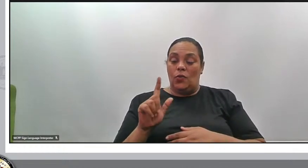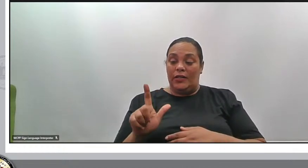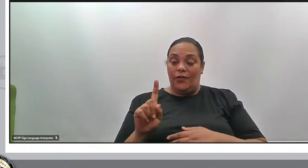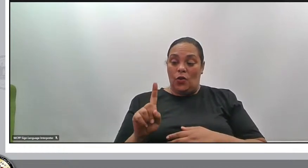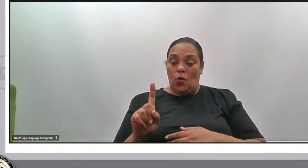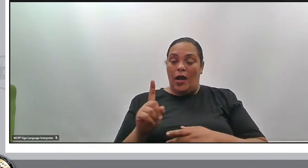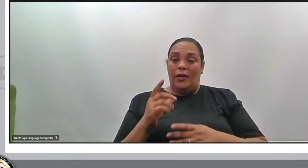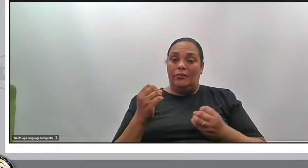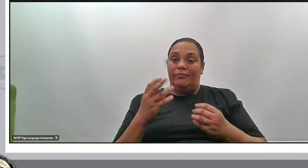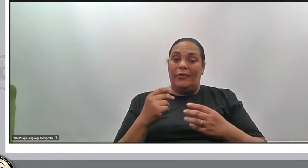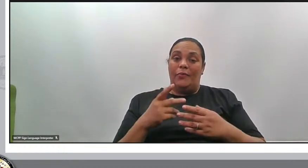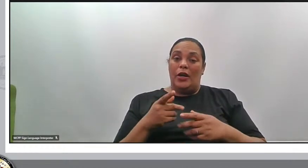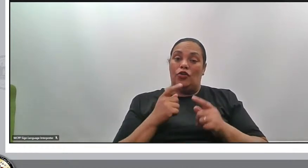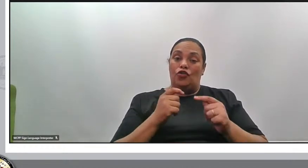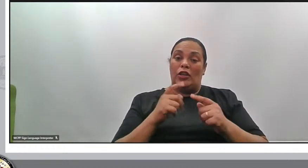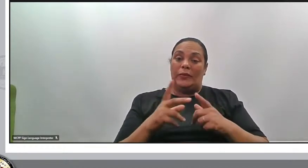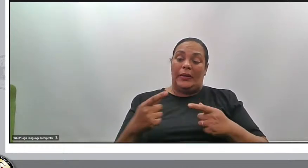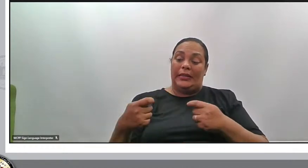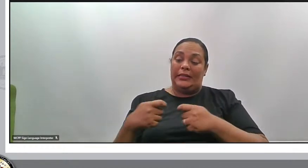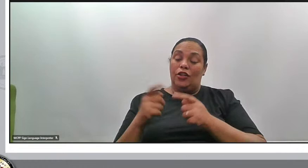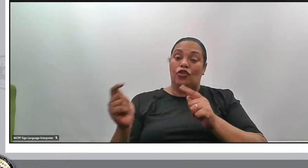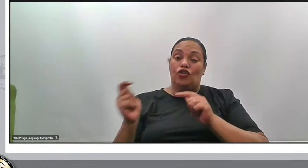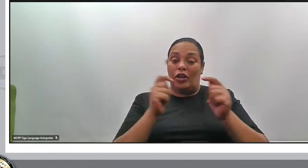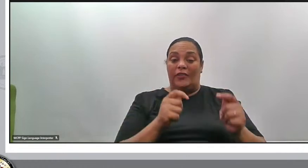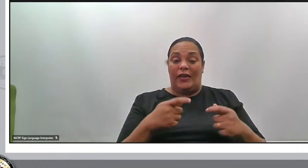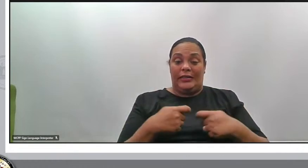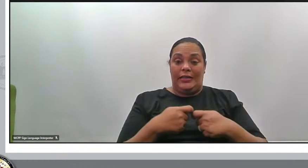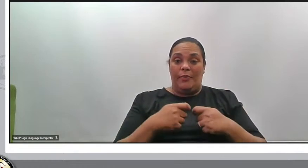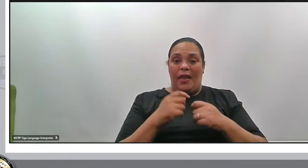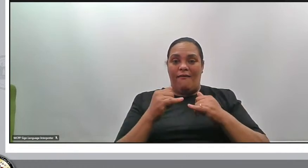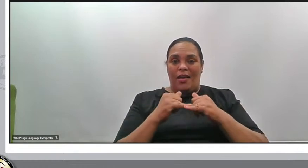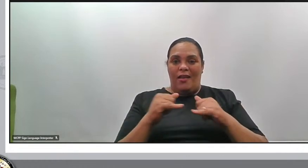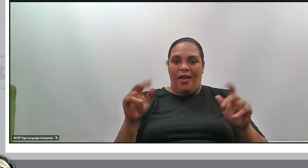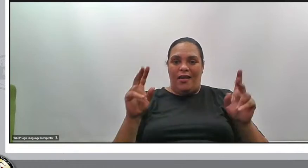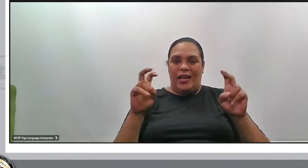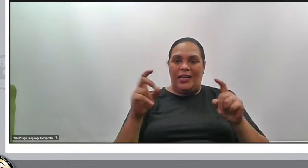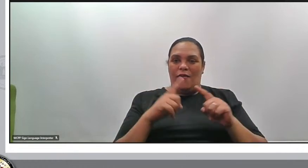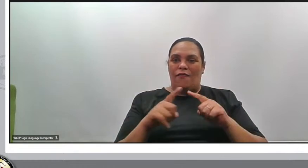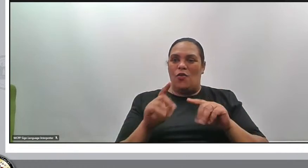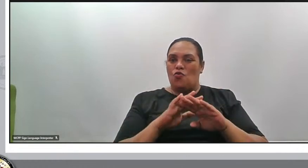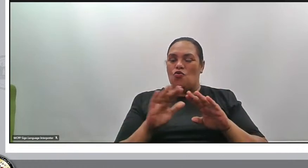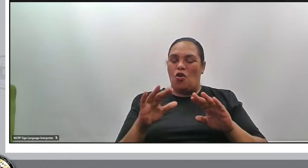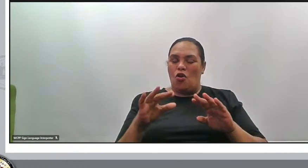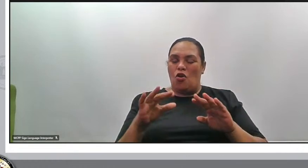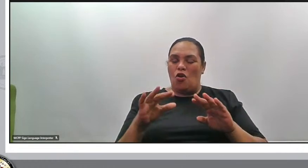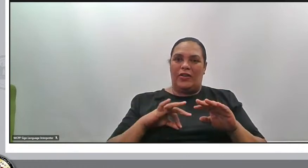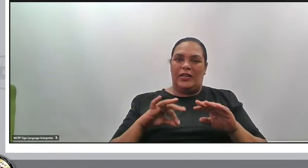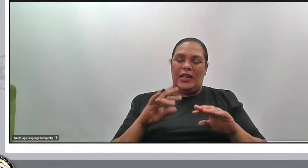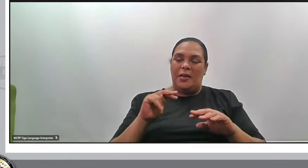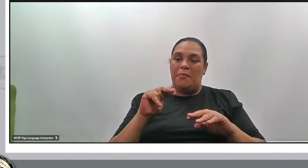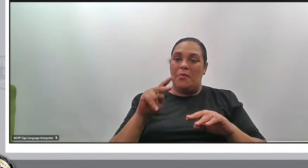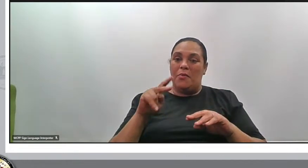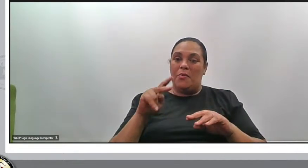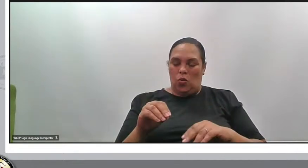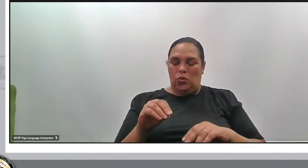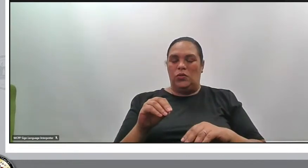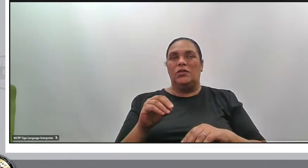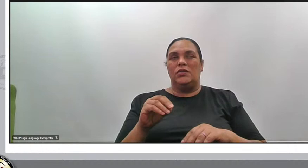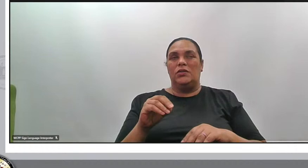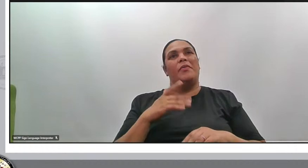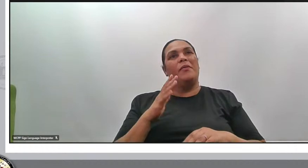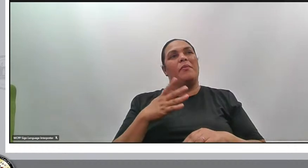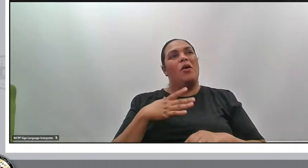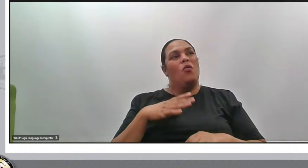transfers and subsidies, there's a line item for non-profit institutions. I just wanted to understand